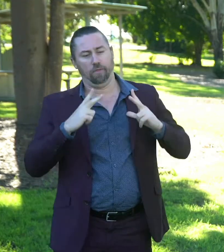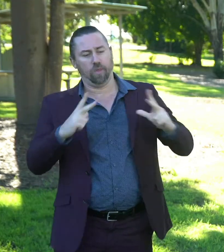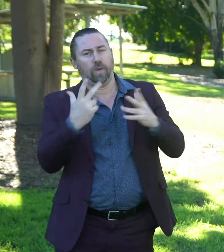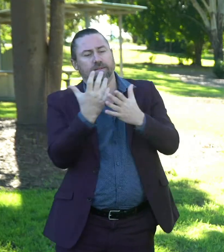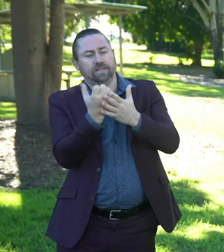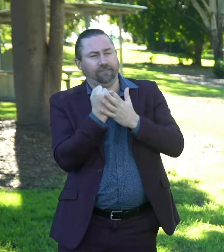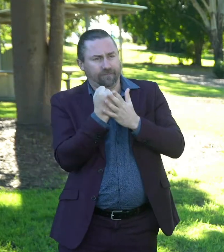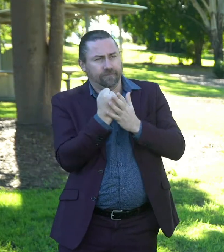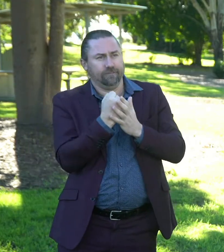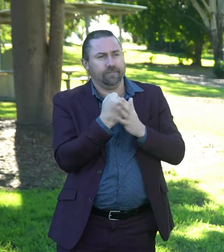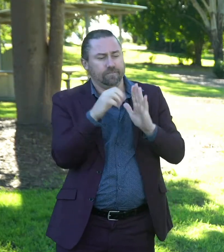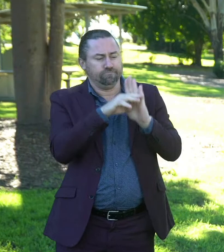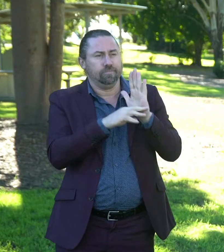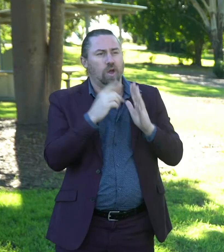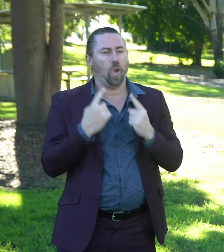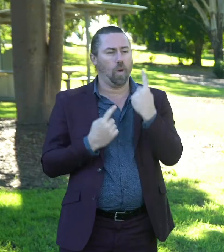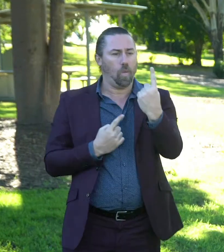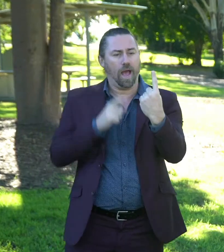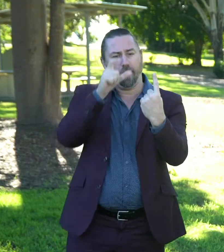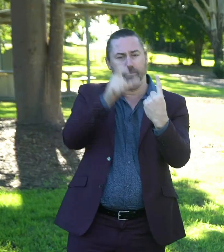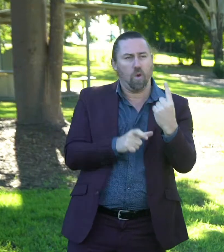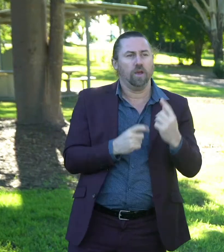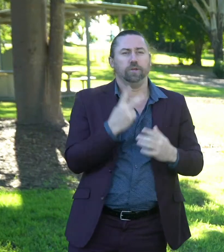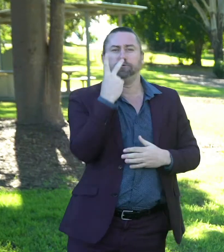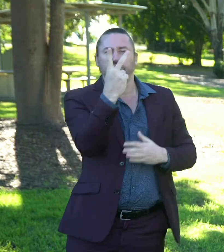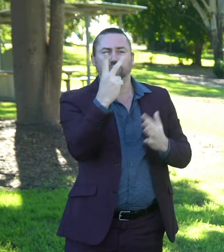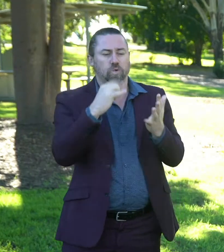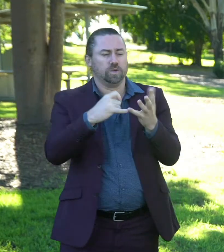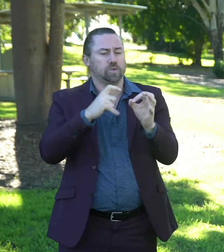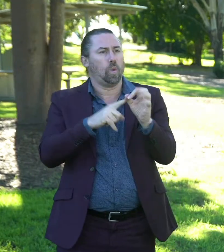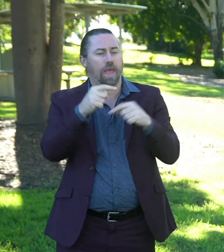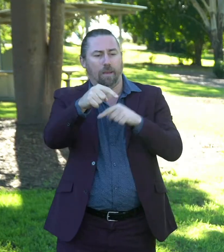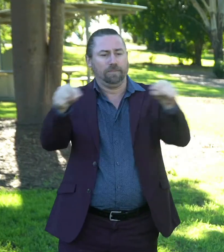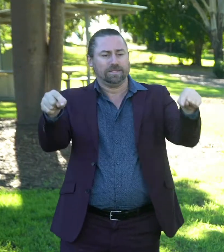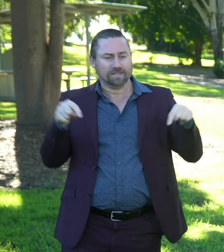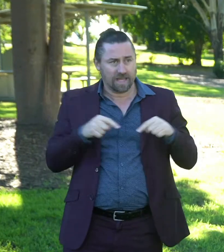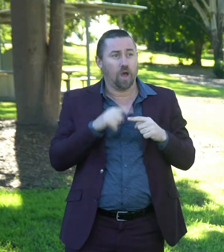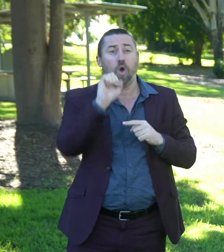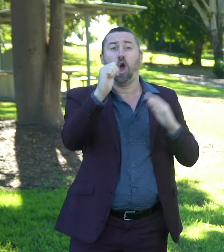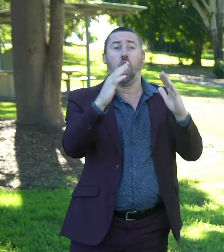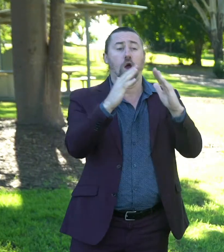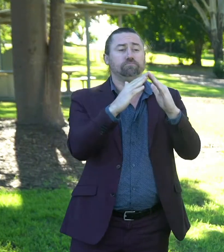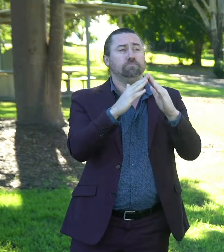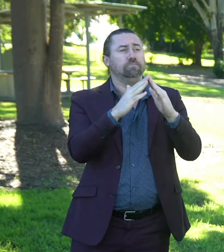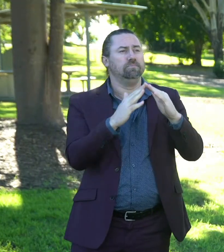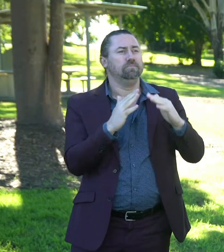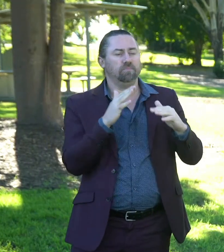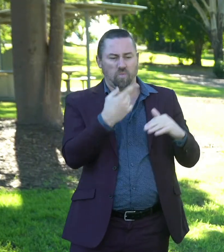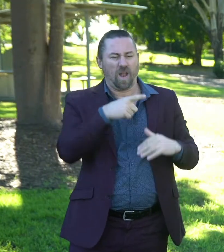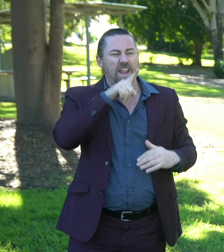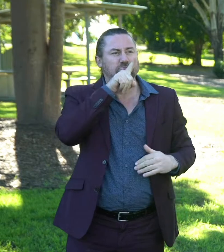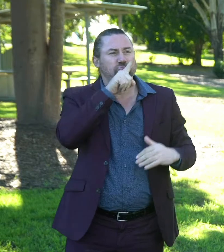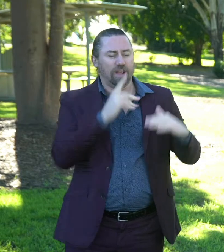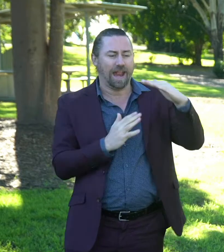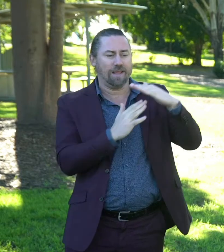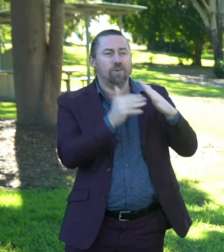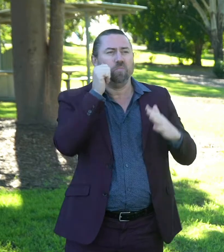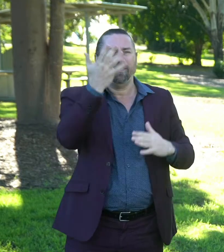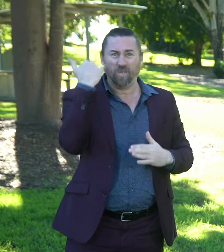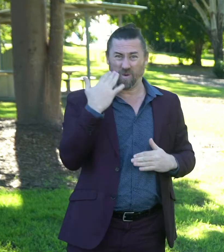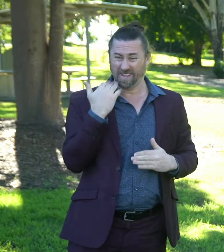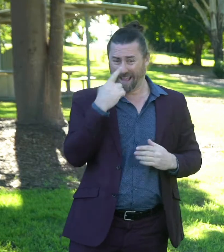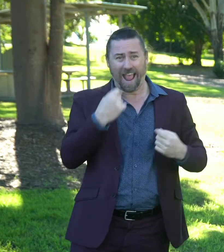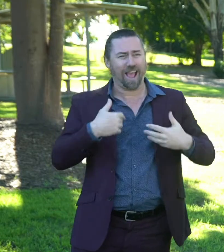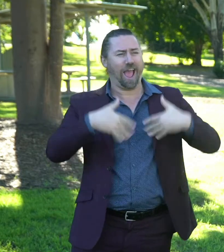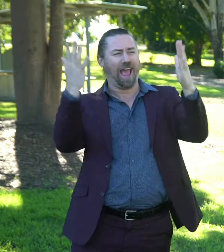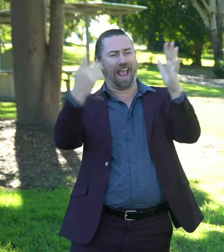that 1 per 2 square metre rule, and no more than 100 people in your home. So I know we had lifted that to over 100 in your home,